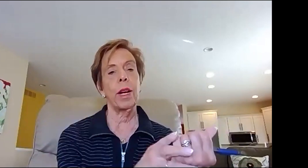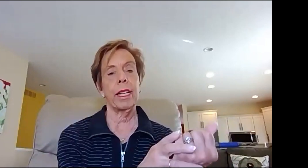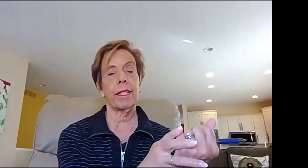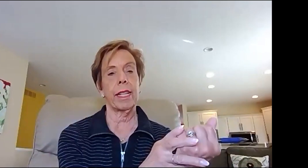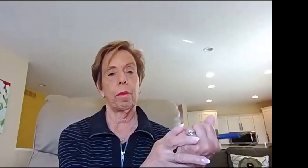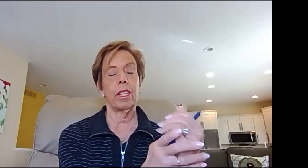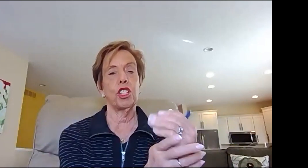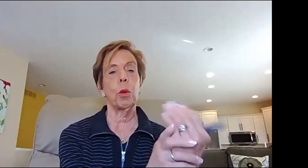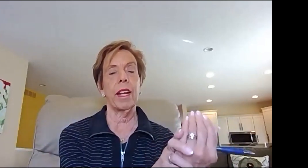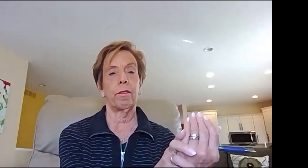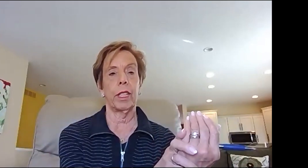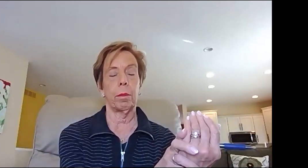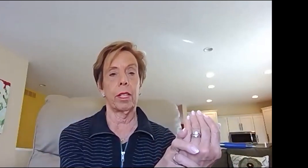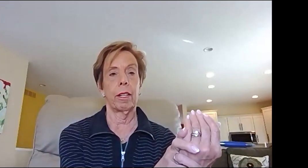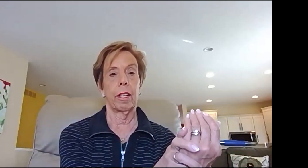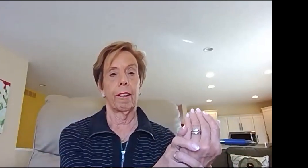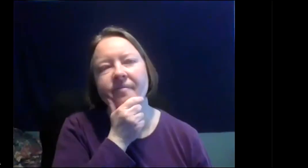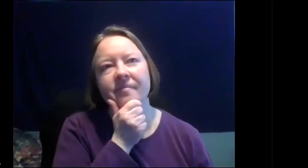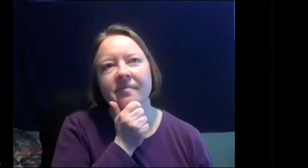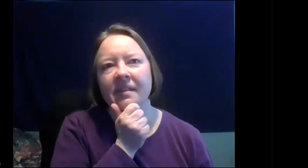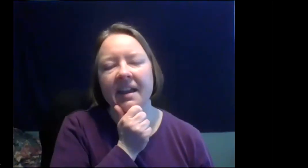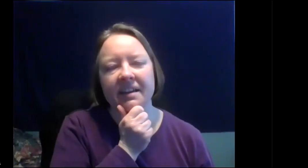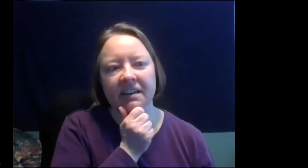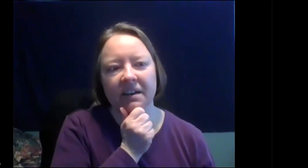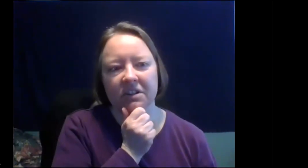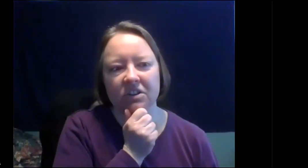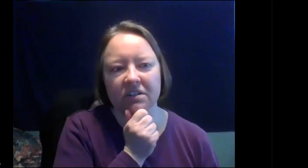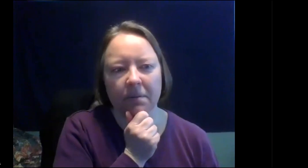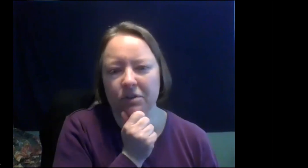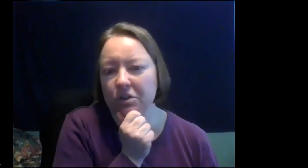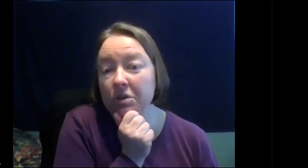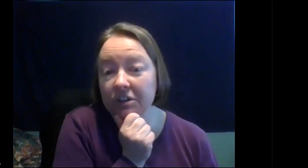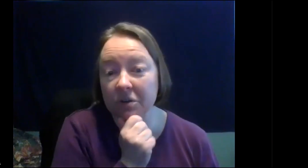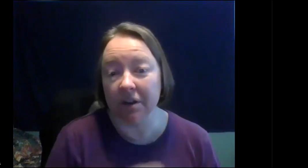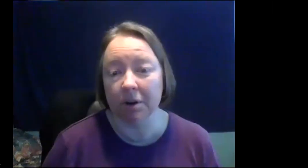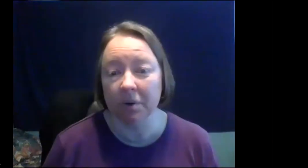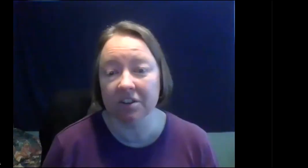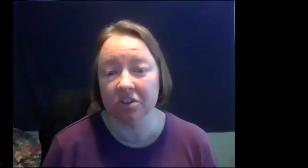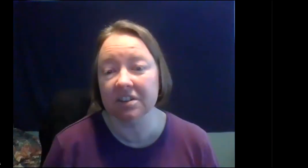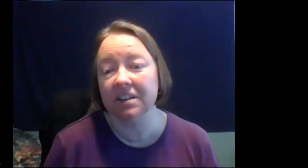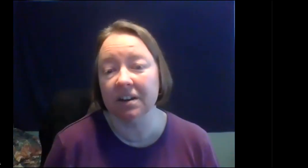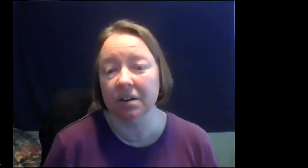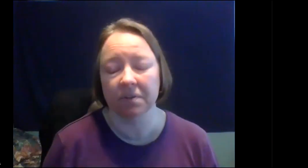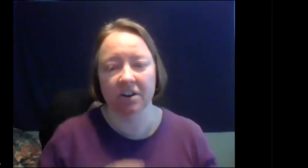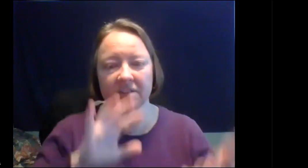it flipped. I guess I'd have to just do a little bit of research to see if there is